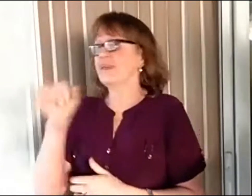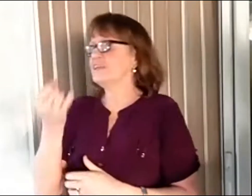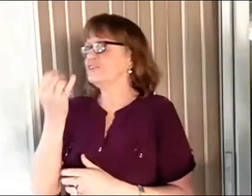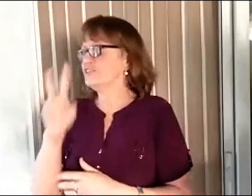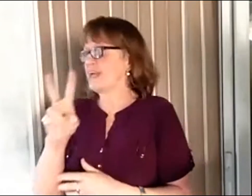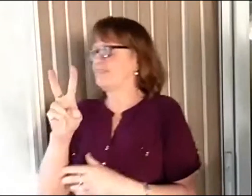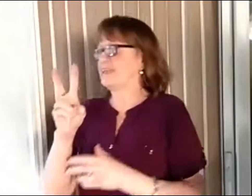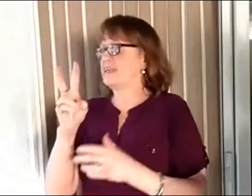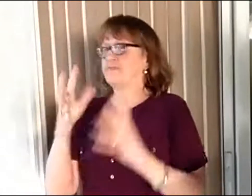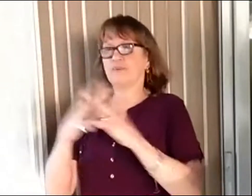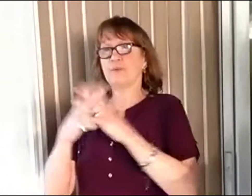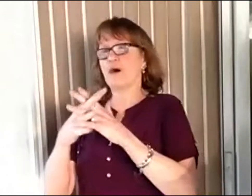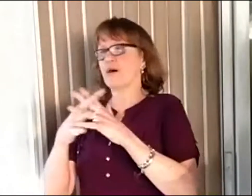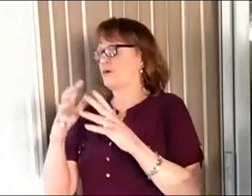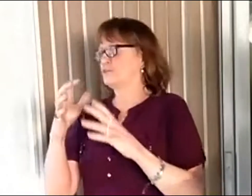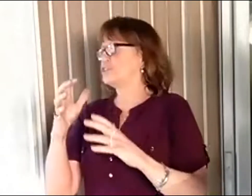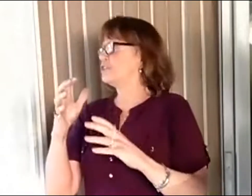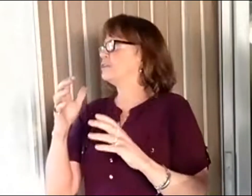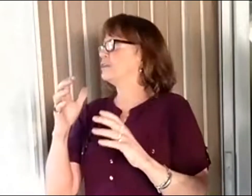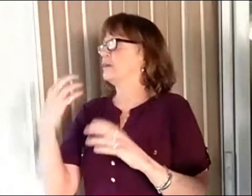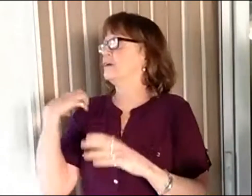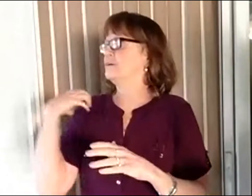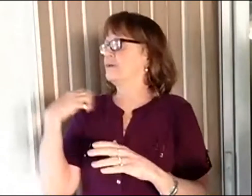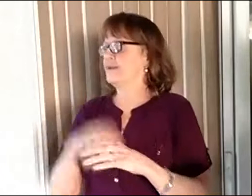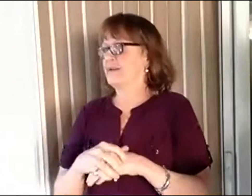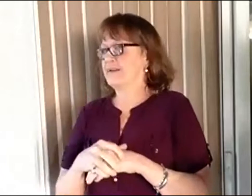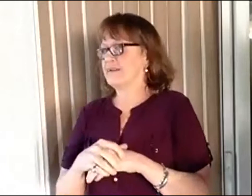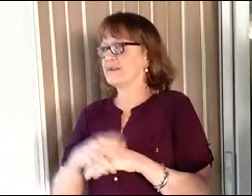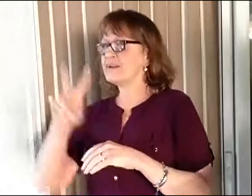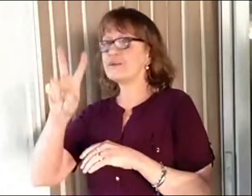football coach. JV football coach,